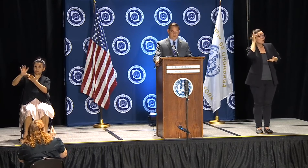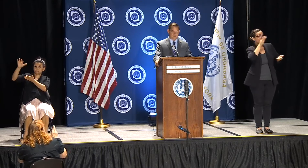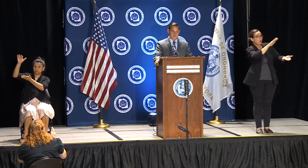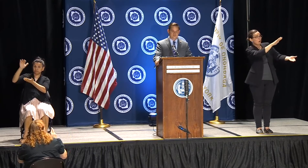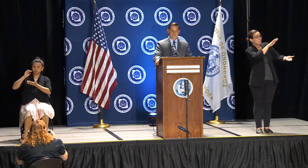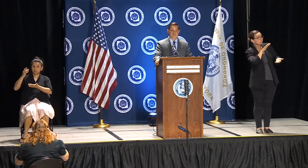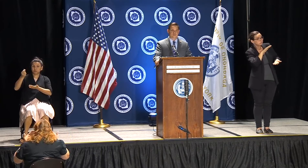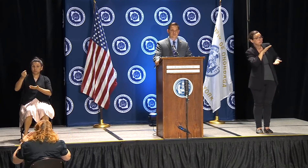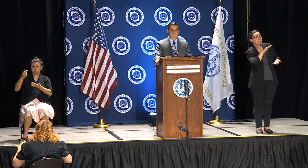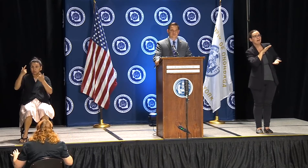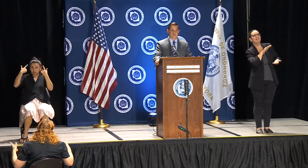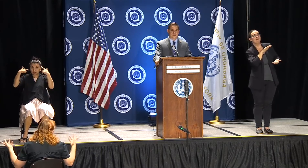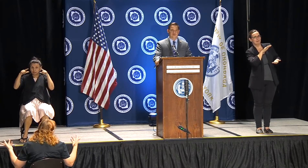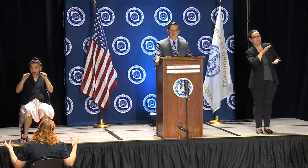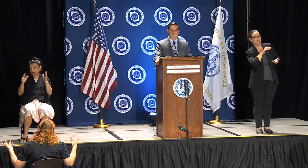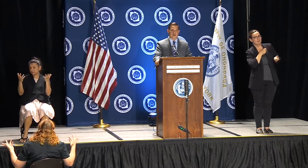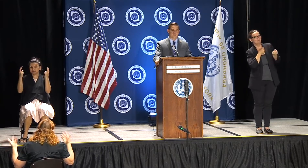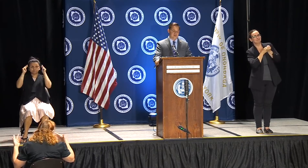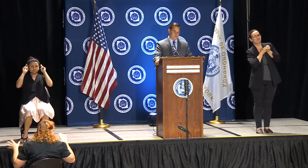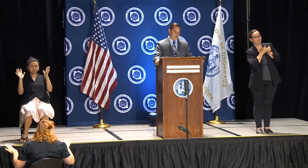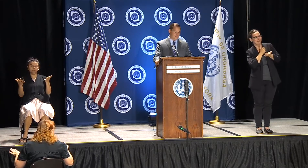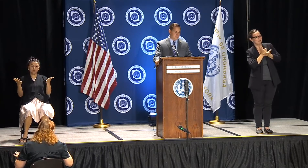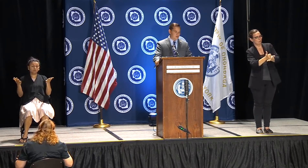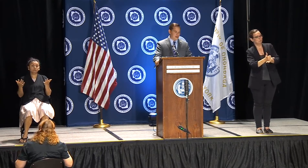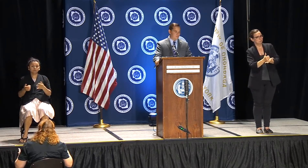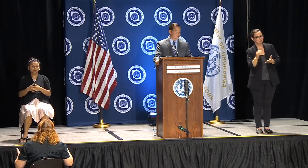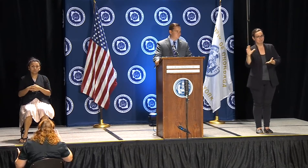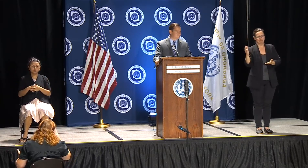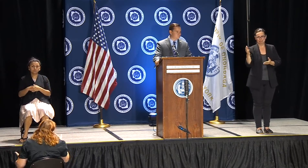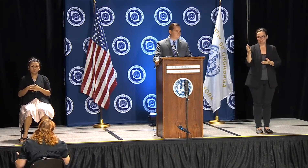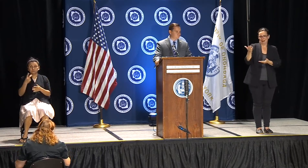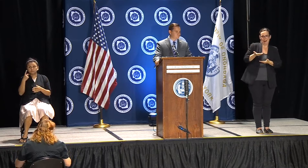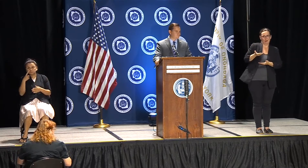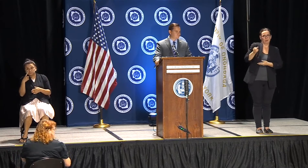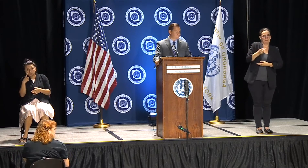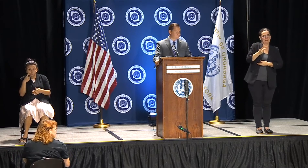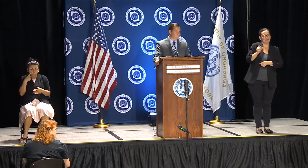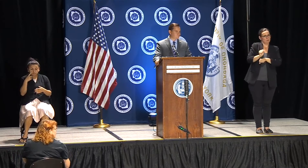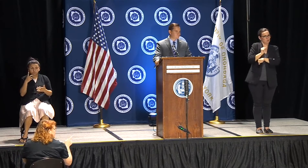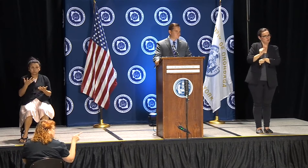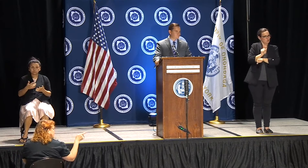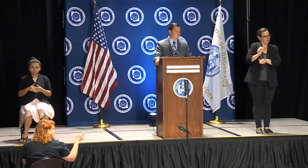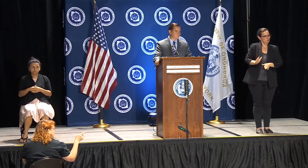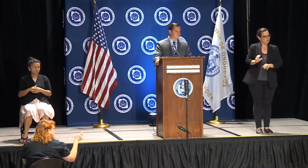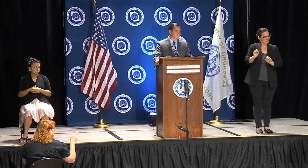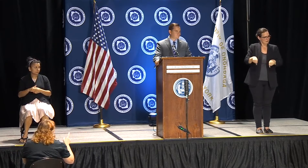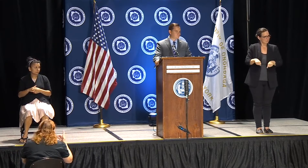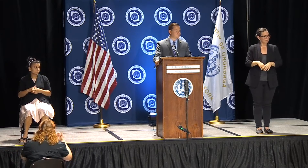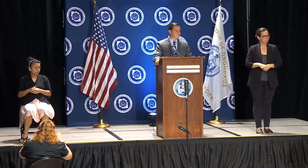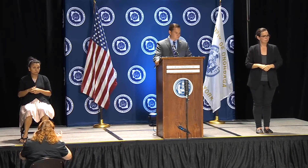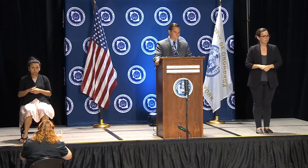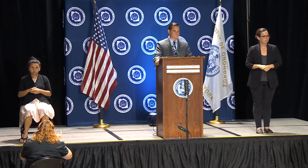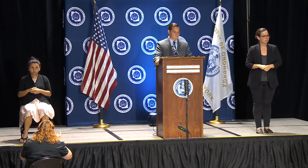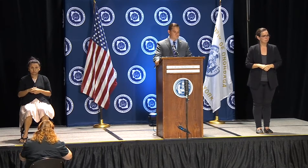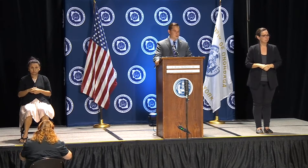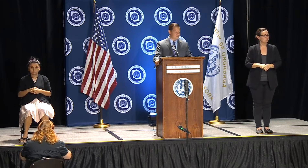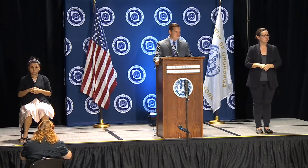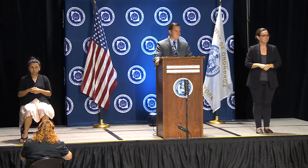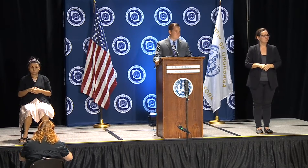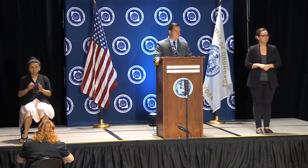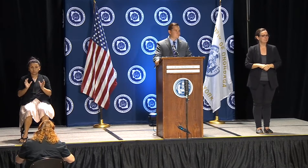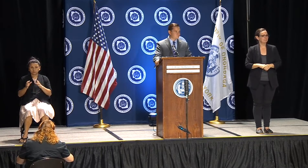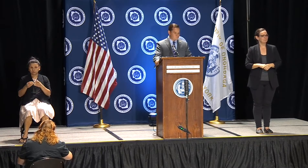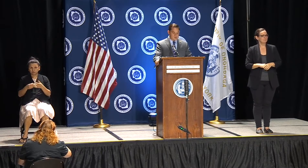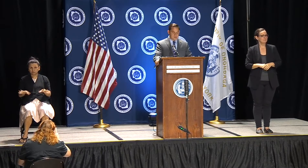don't have a lot of faith in that, but that could happen. Is $6 million still the rough target to Yep.